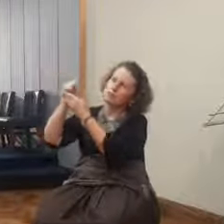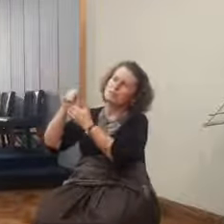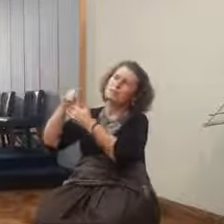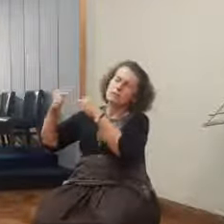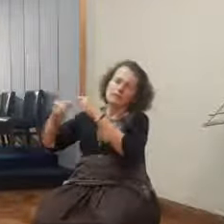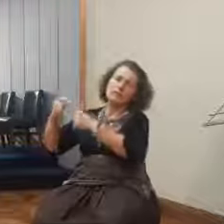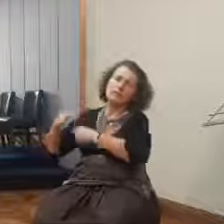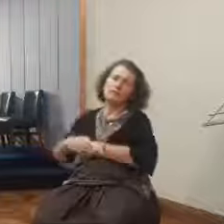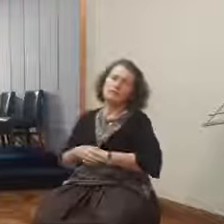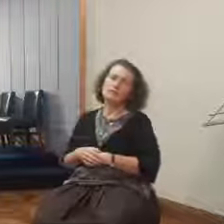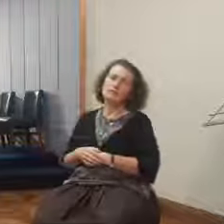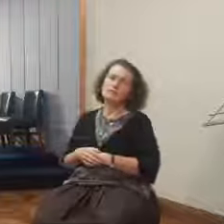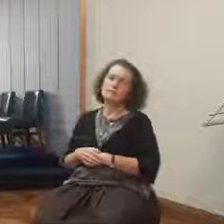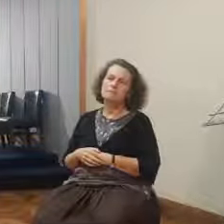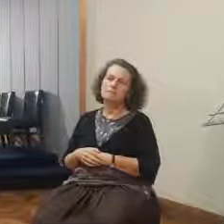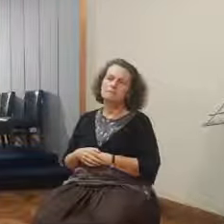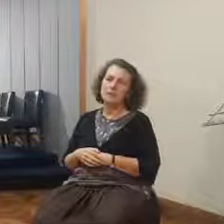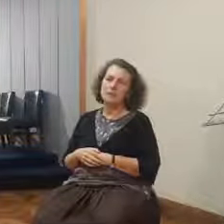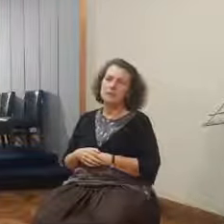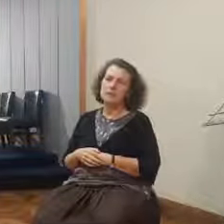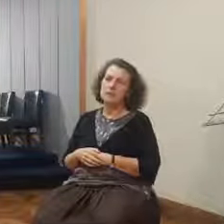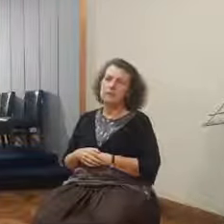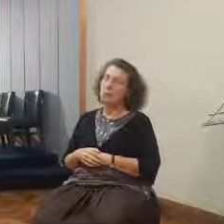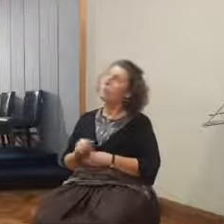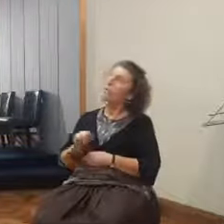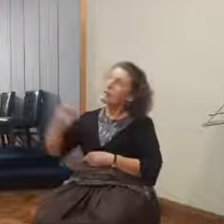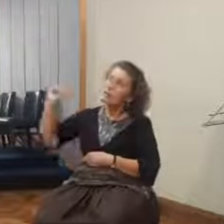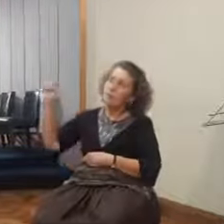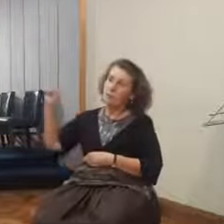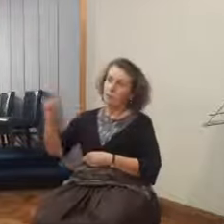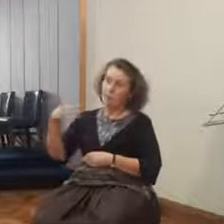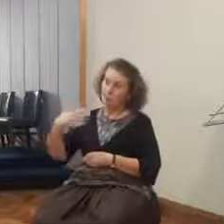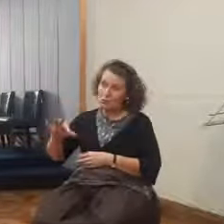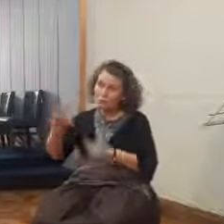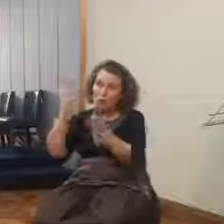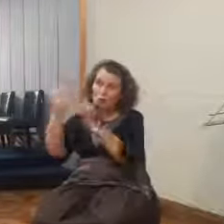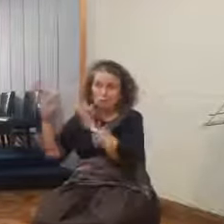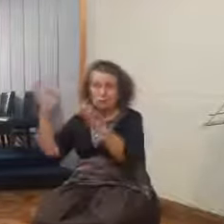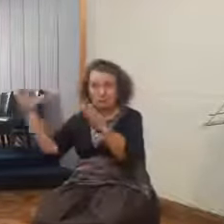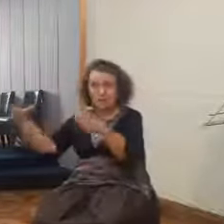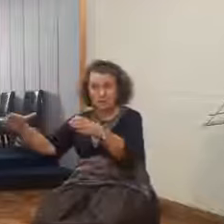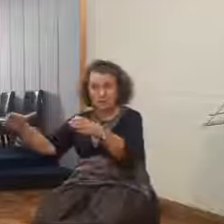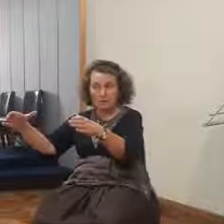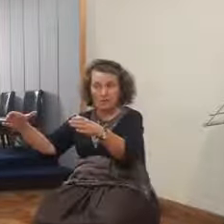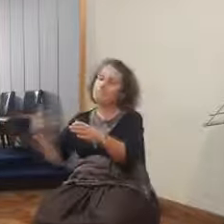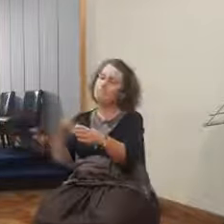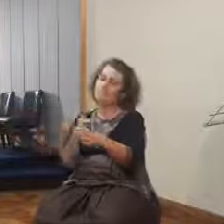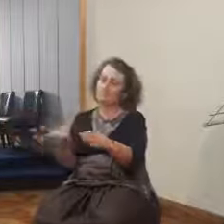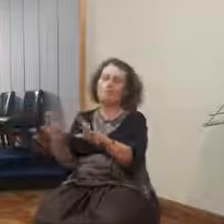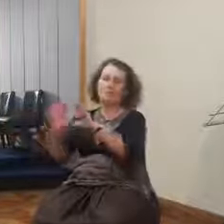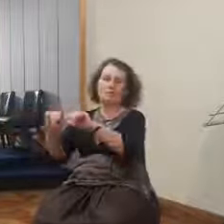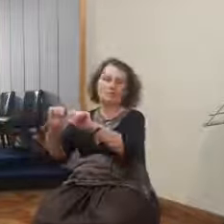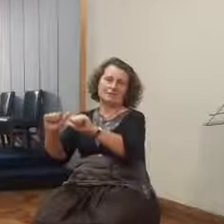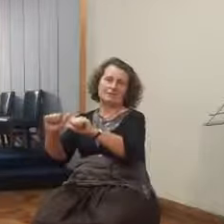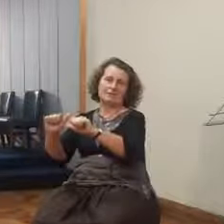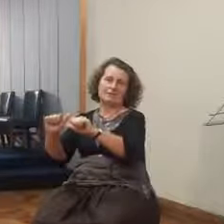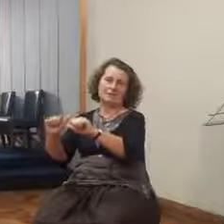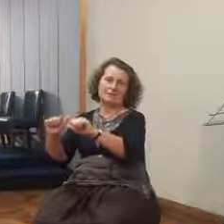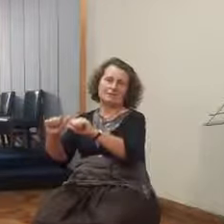God is the Lord, and the people whom he hath chosen for his own inheritance. So we can say with Paul, can we not?